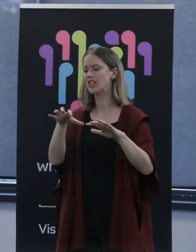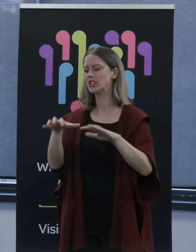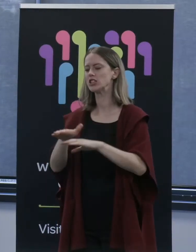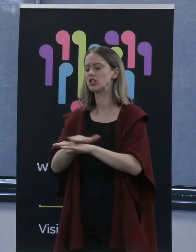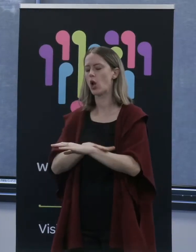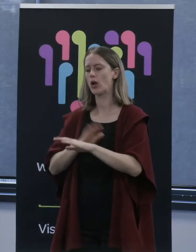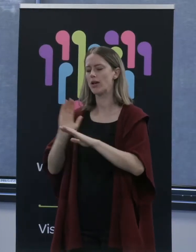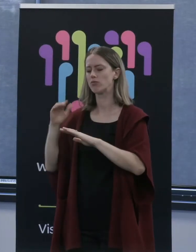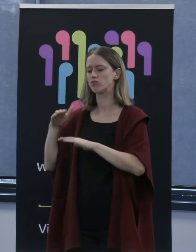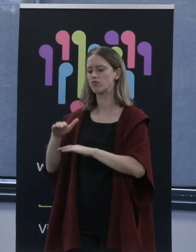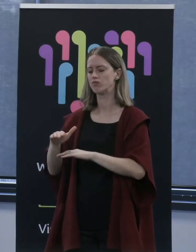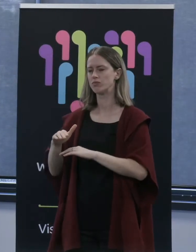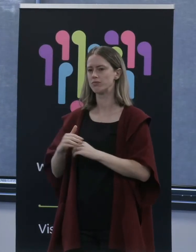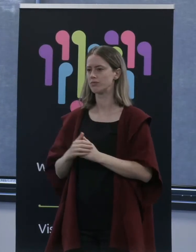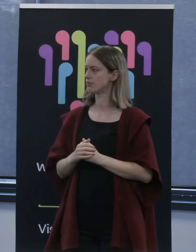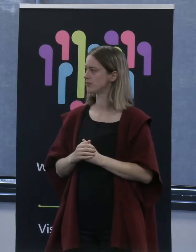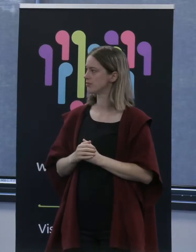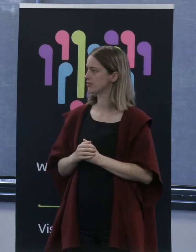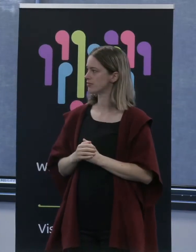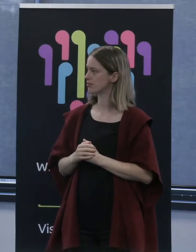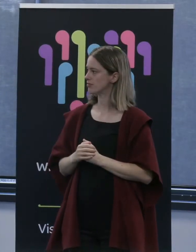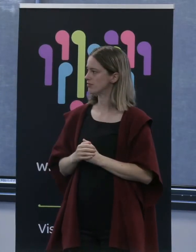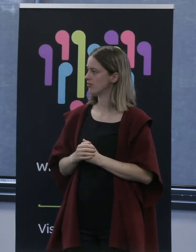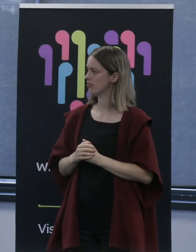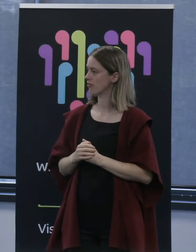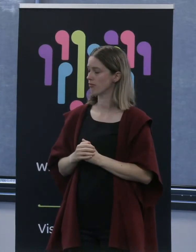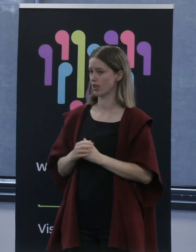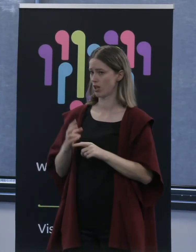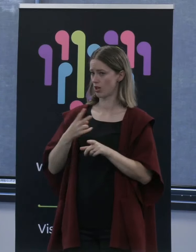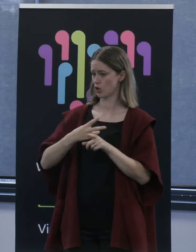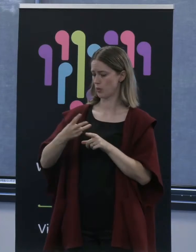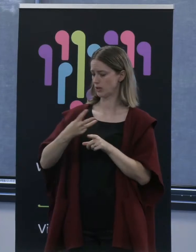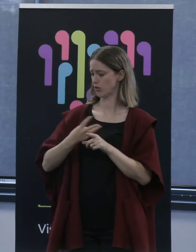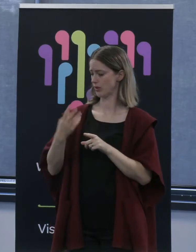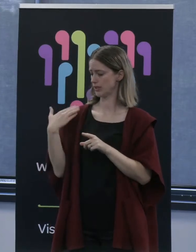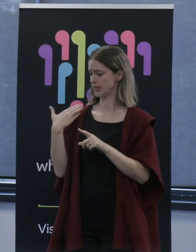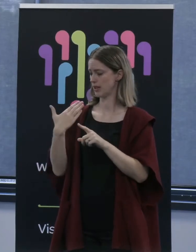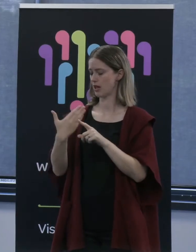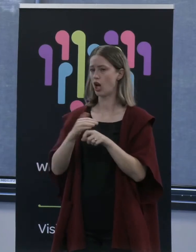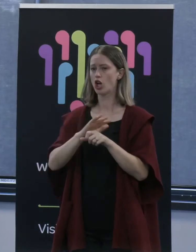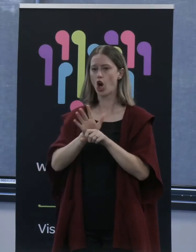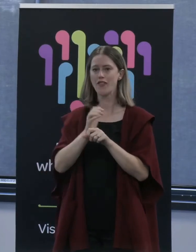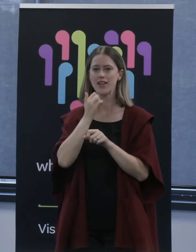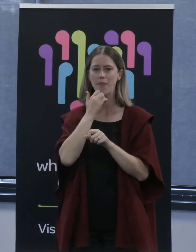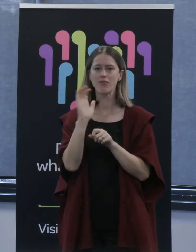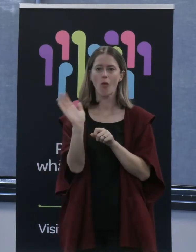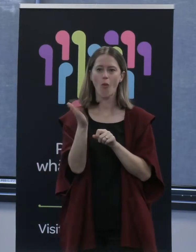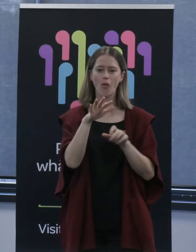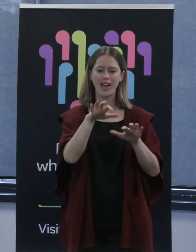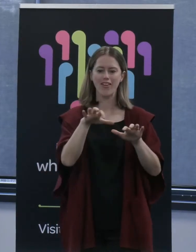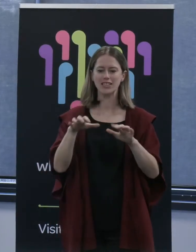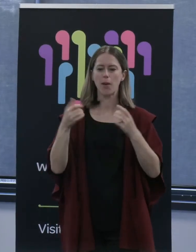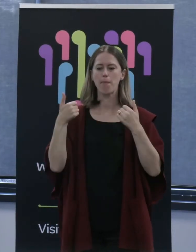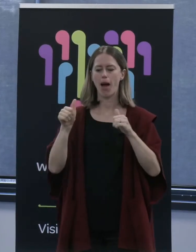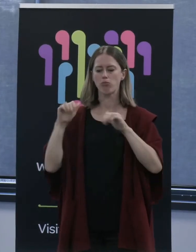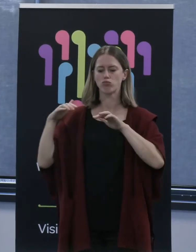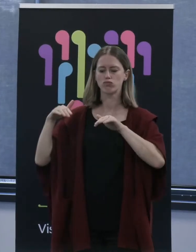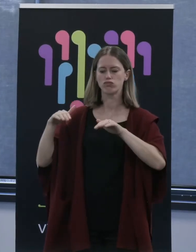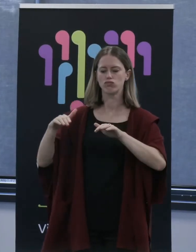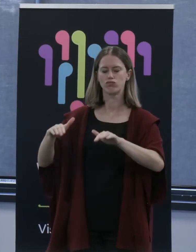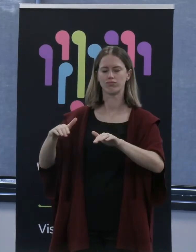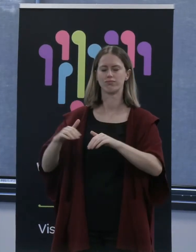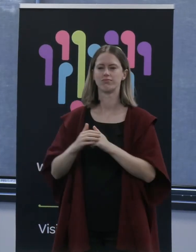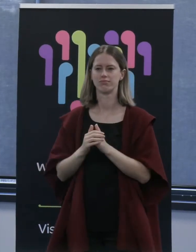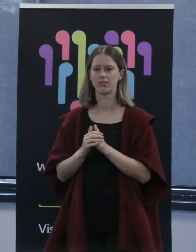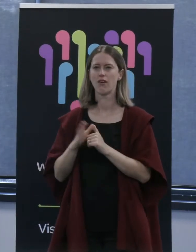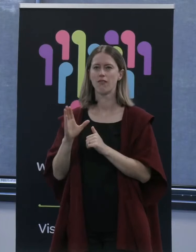slowly declining. But you can see it's only really this last 2 or 3 weeks where the case rates in all regions have started to decline, so really